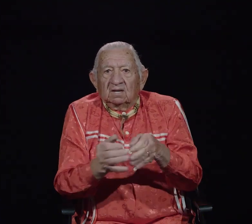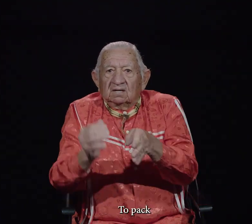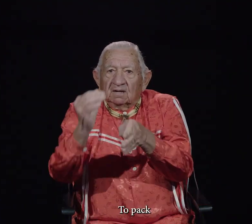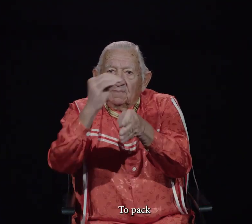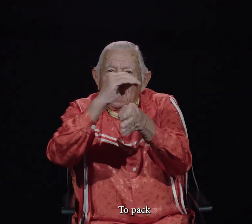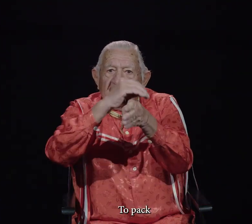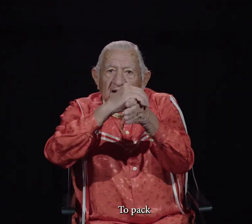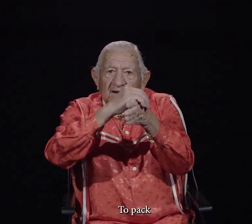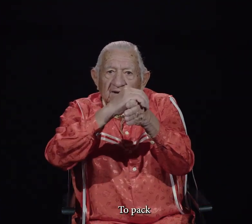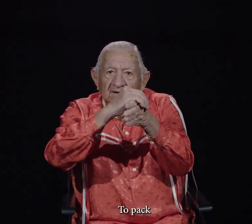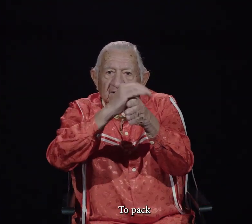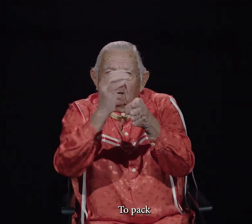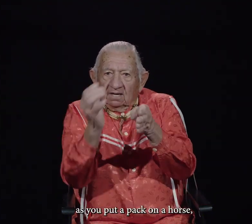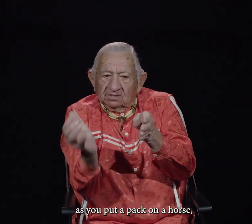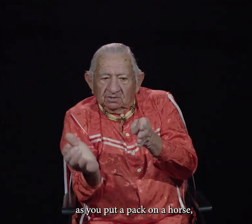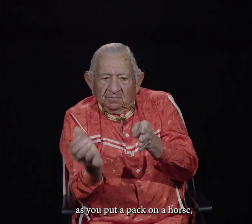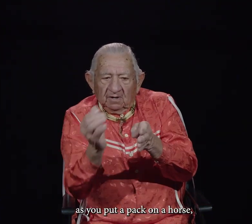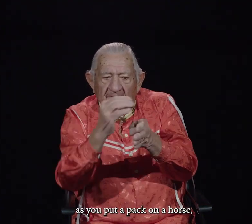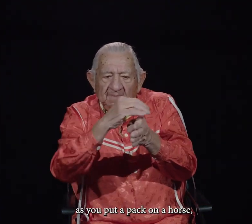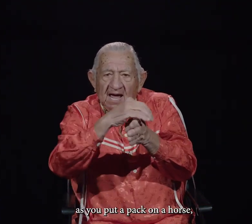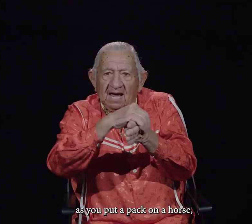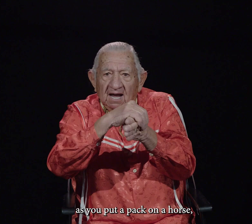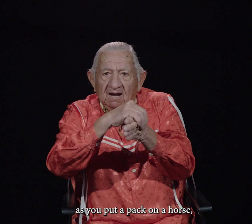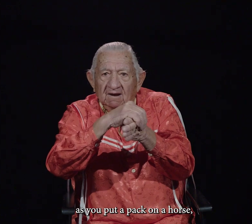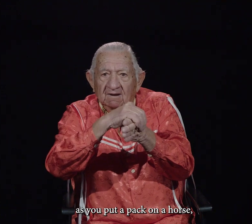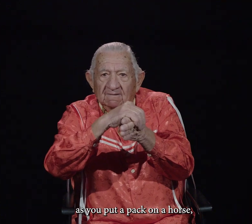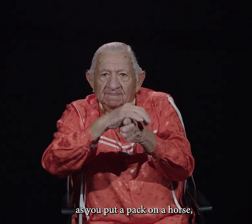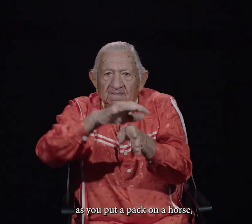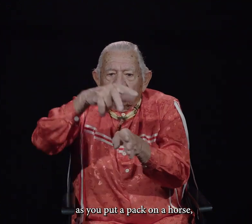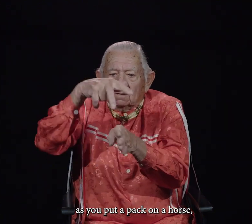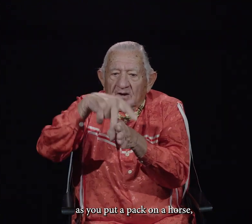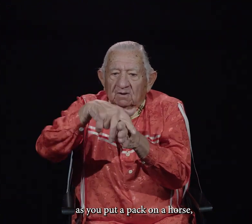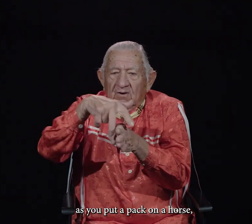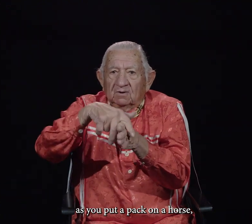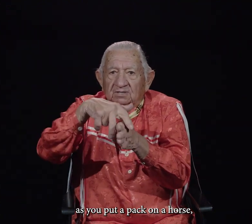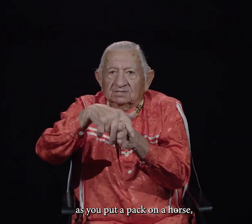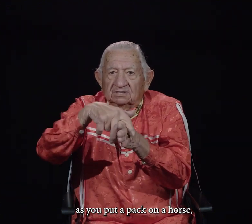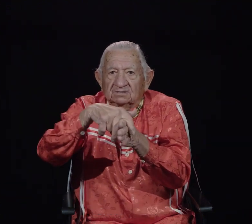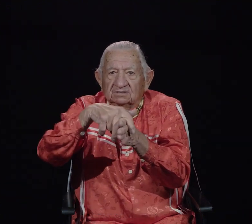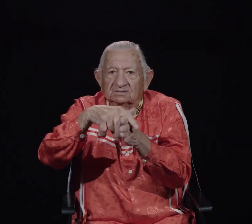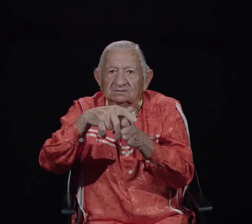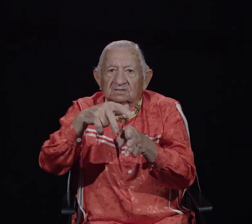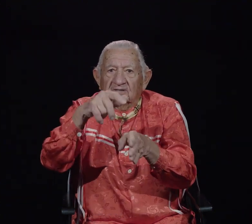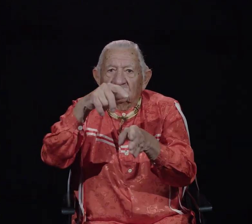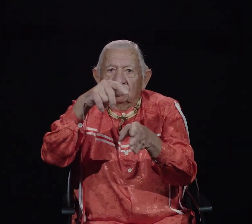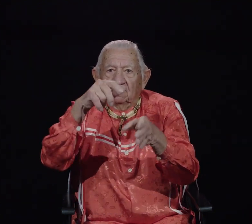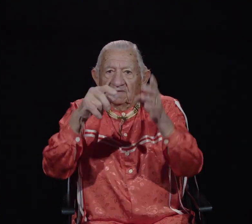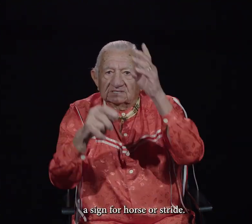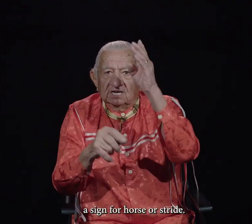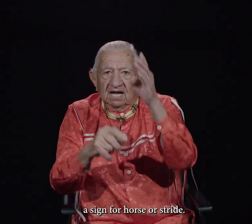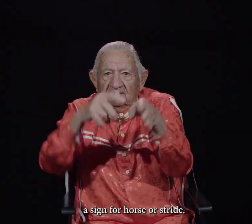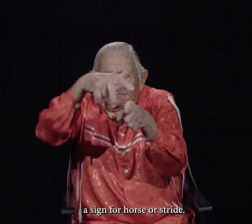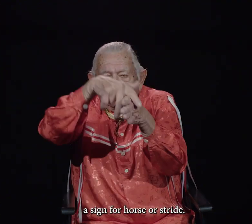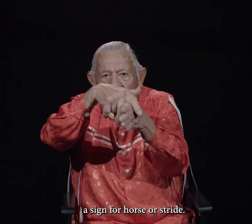To pack is you put a pack on a horse. A sign for